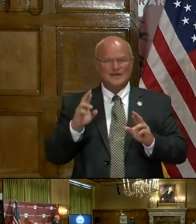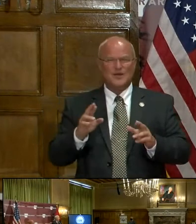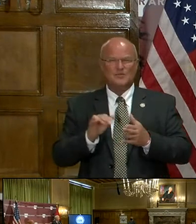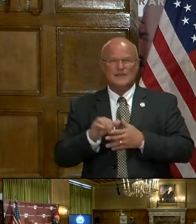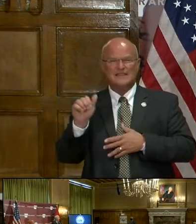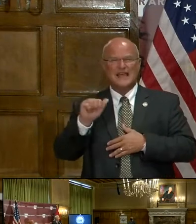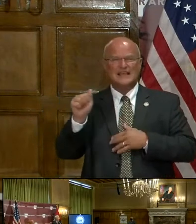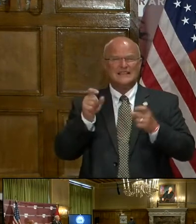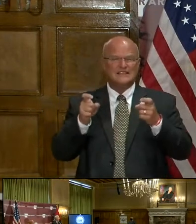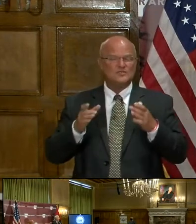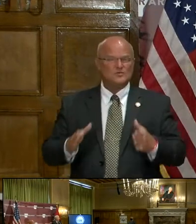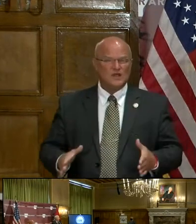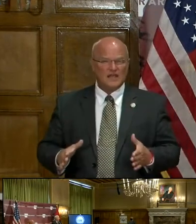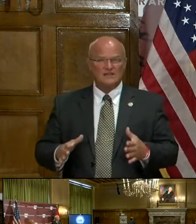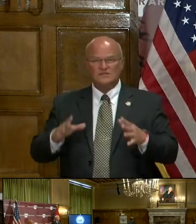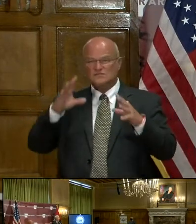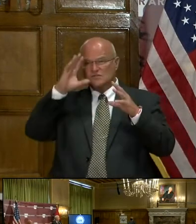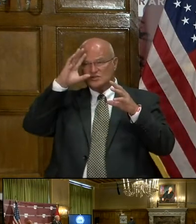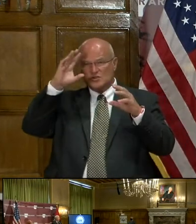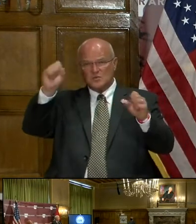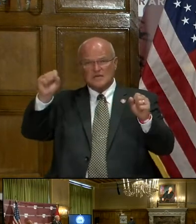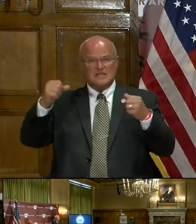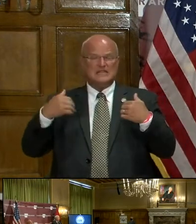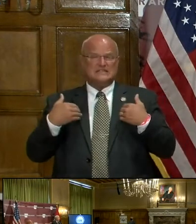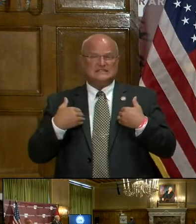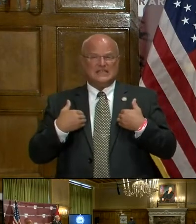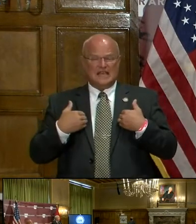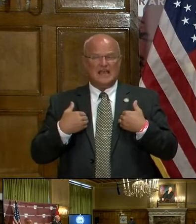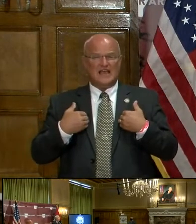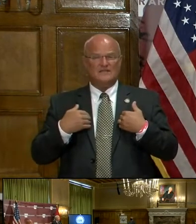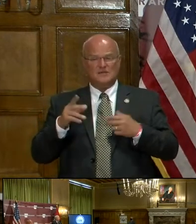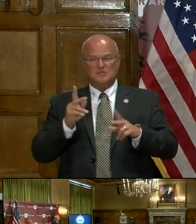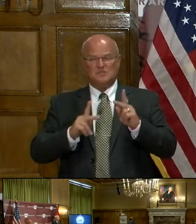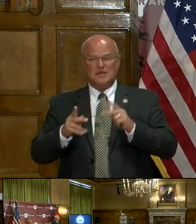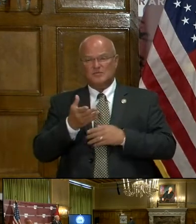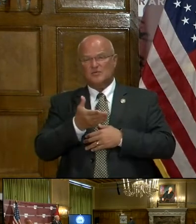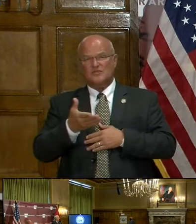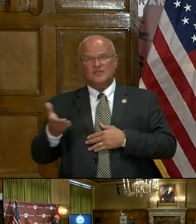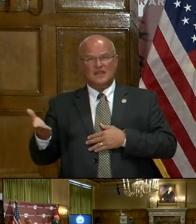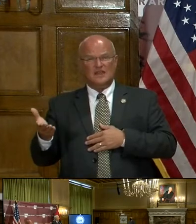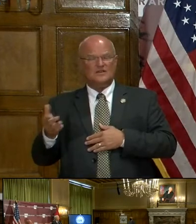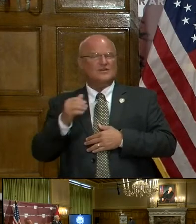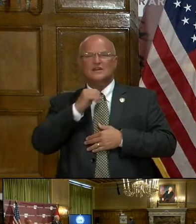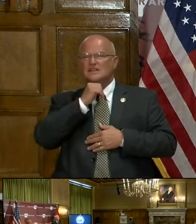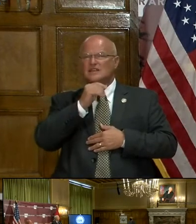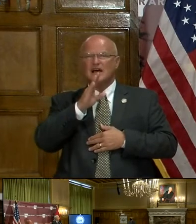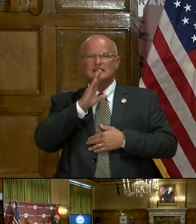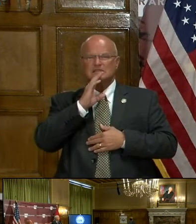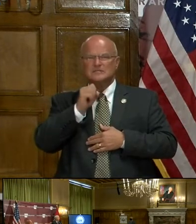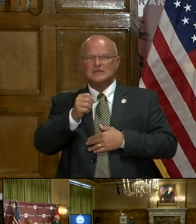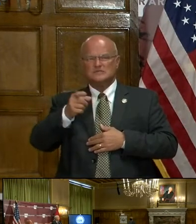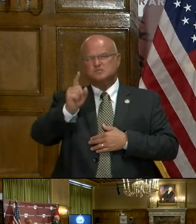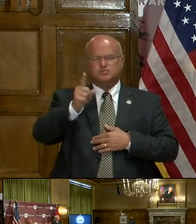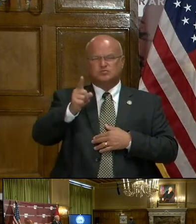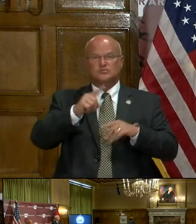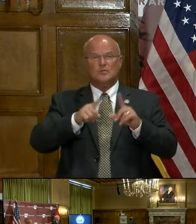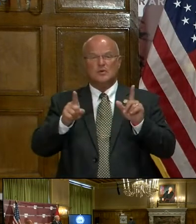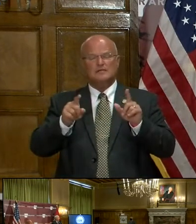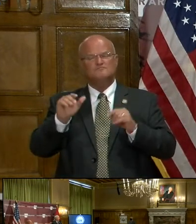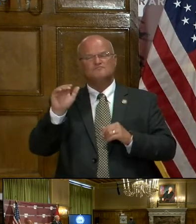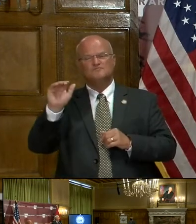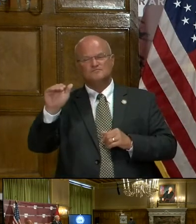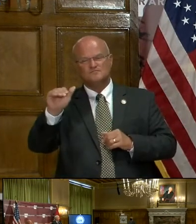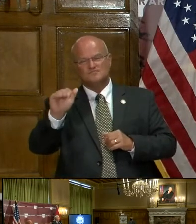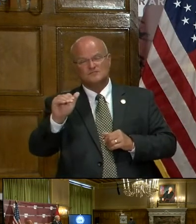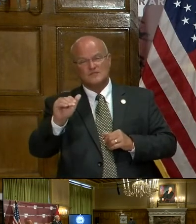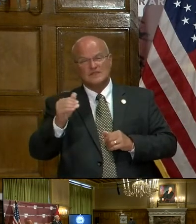the athletic directors or the superintendents will have people that are there, not to be heavy-handed, but to remind people, they get